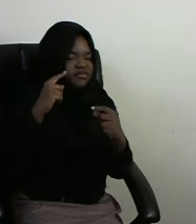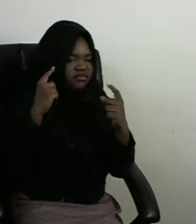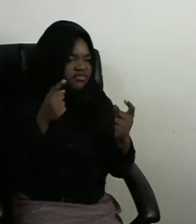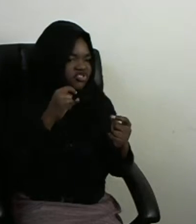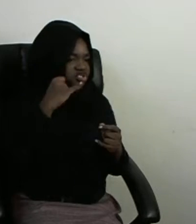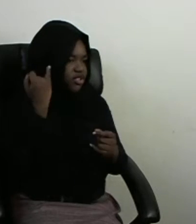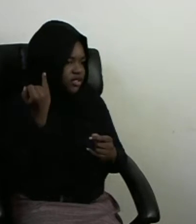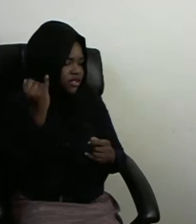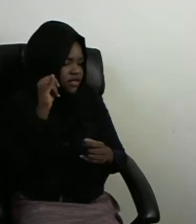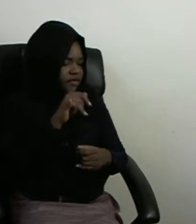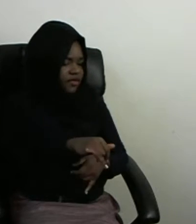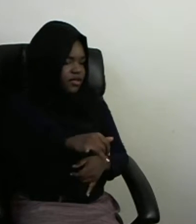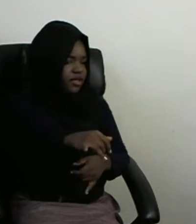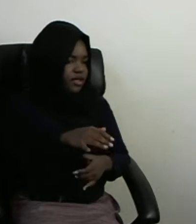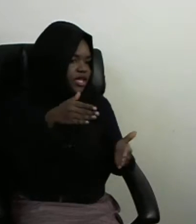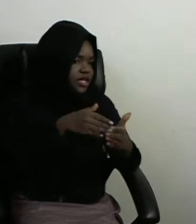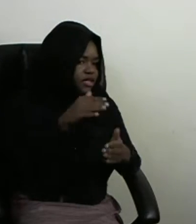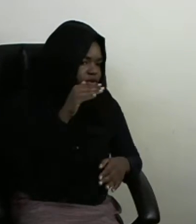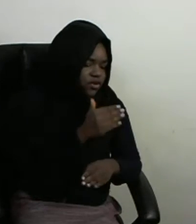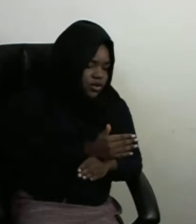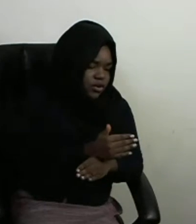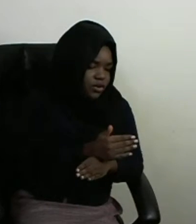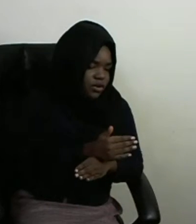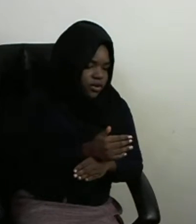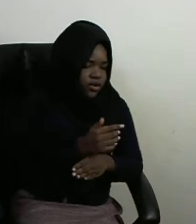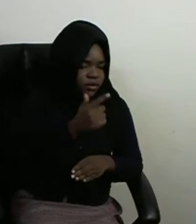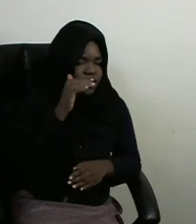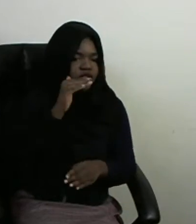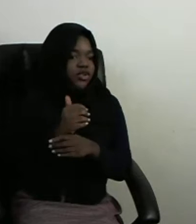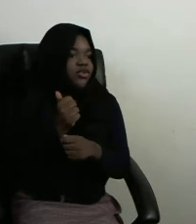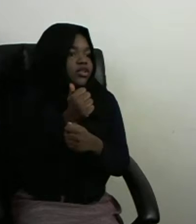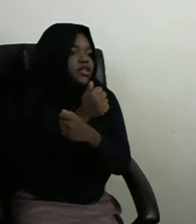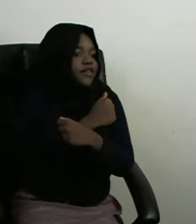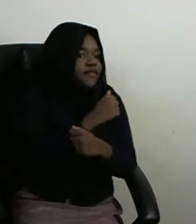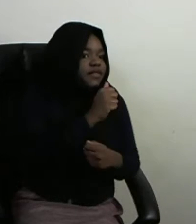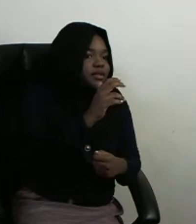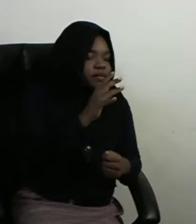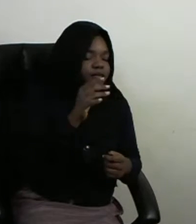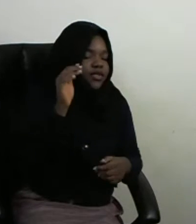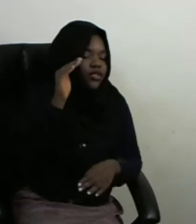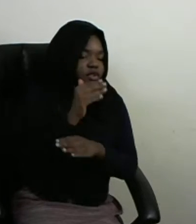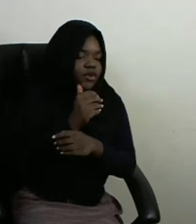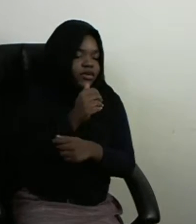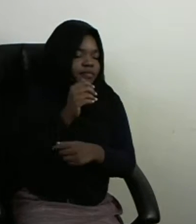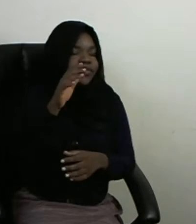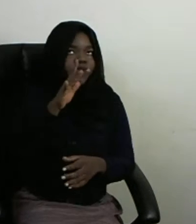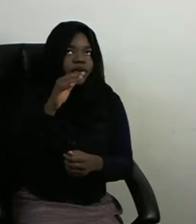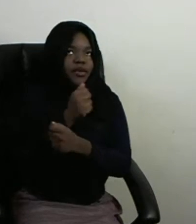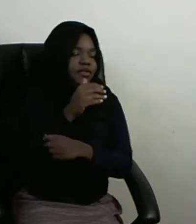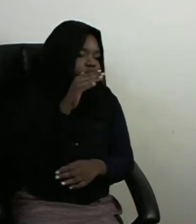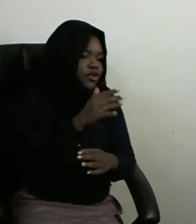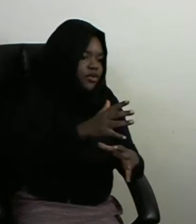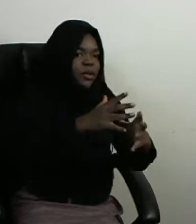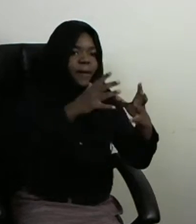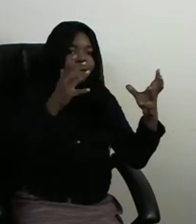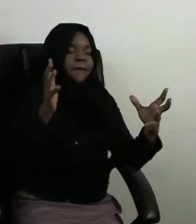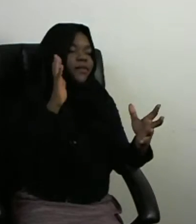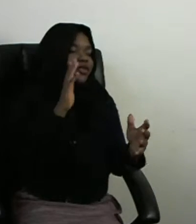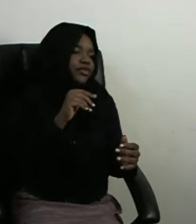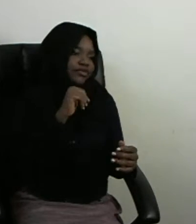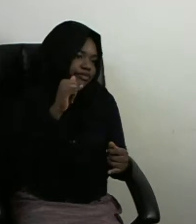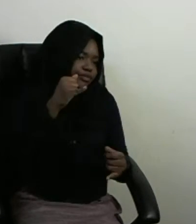and jealous against her daughter. But the opposite is not true. So if you married the stepdaughter